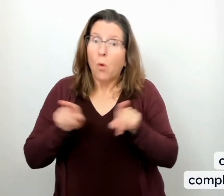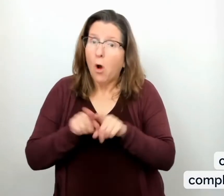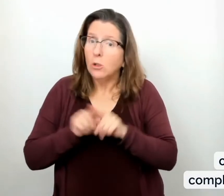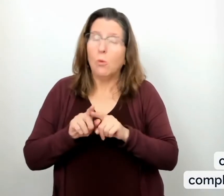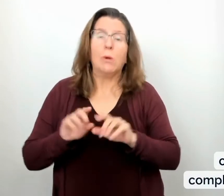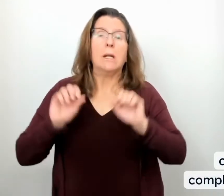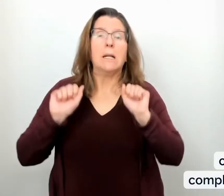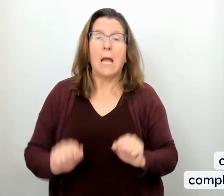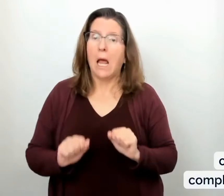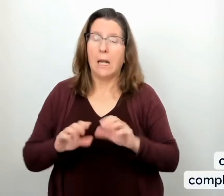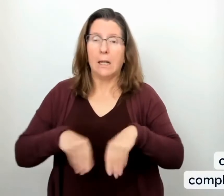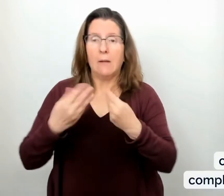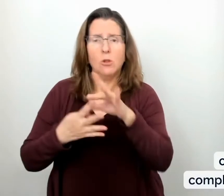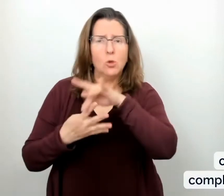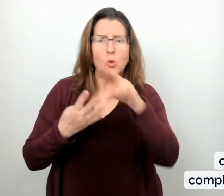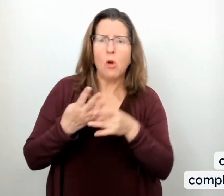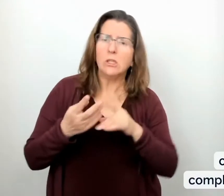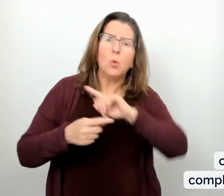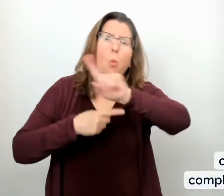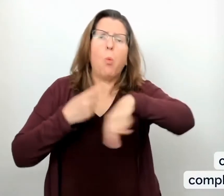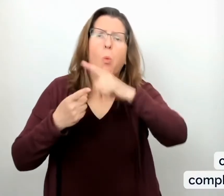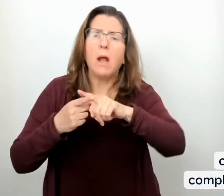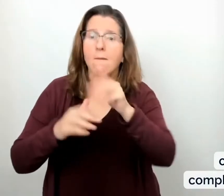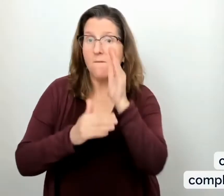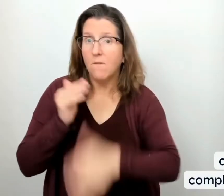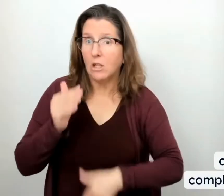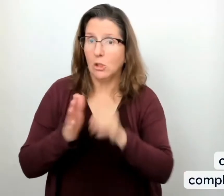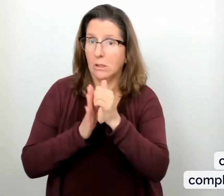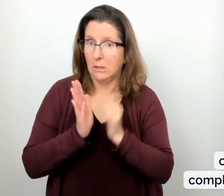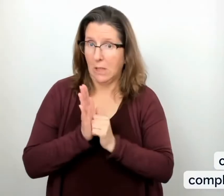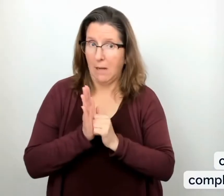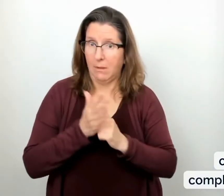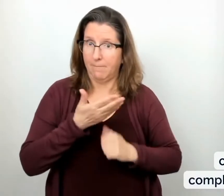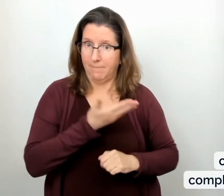Here's another example of providing them a choice of deadlines to hand in their completed work.